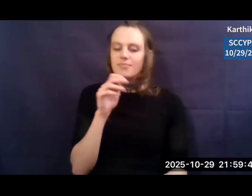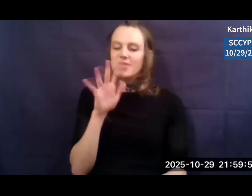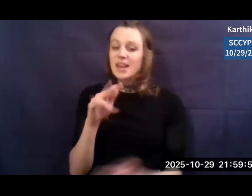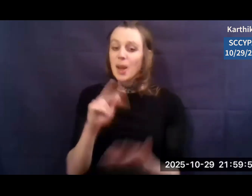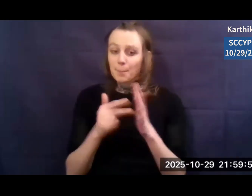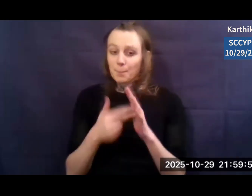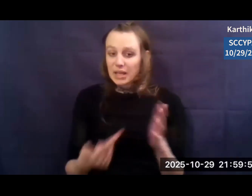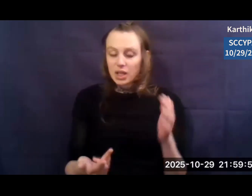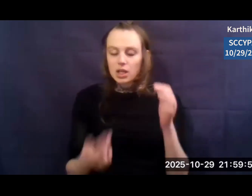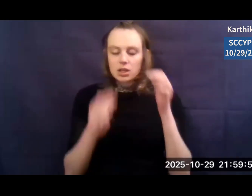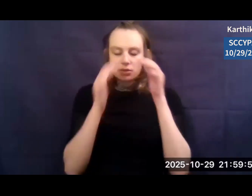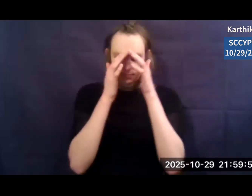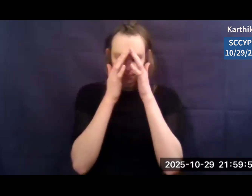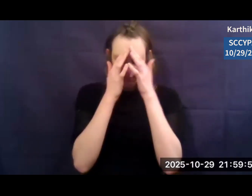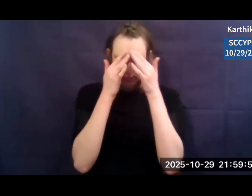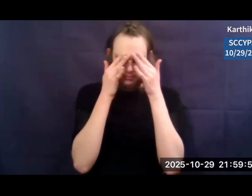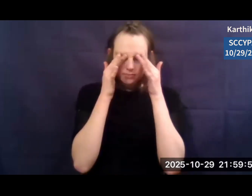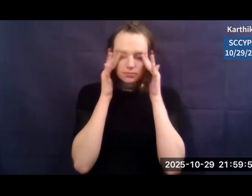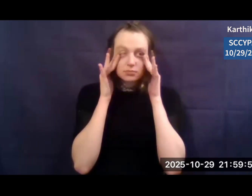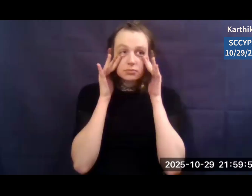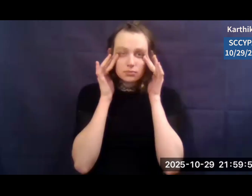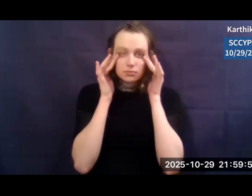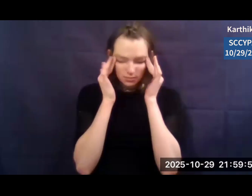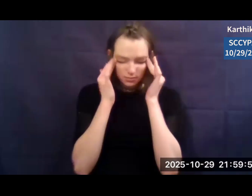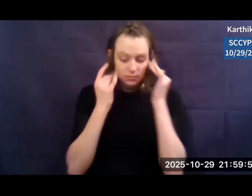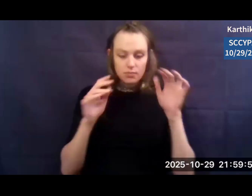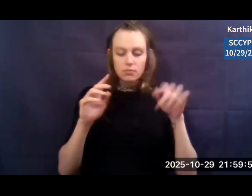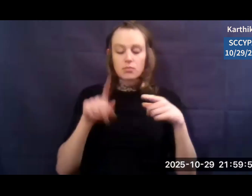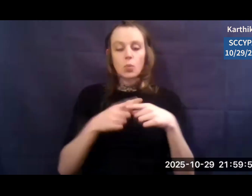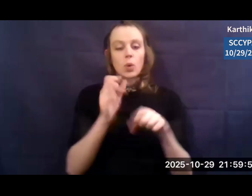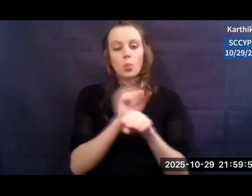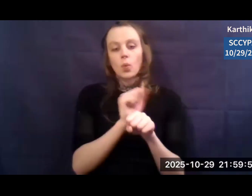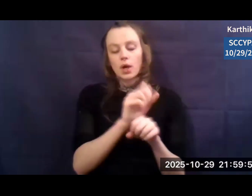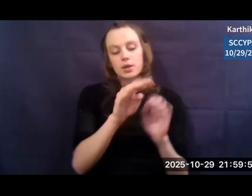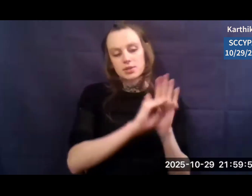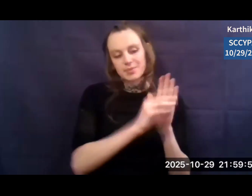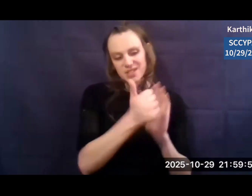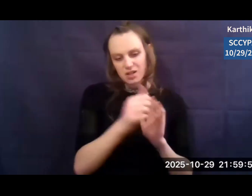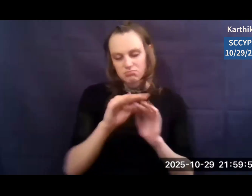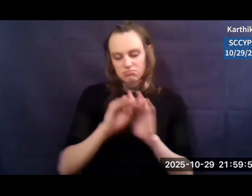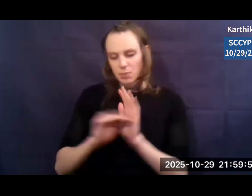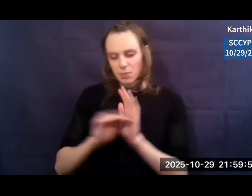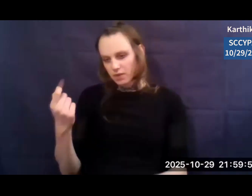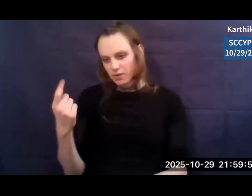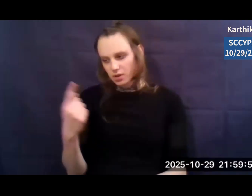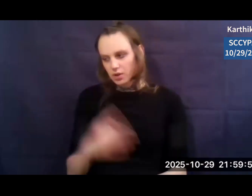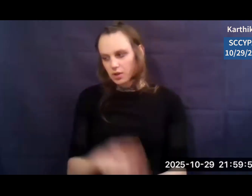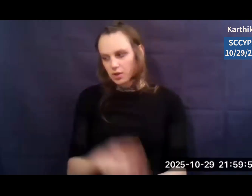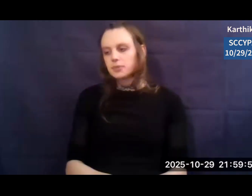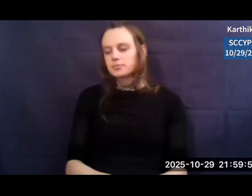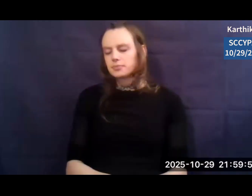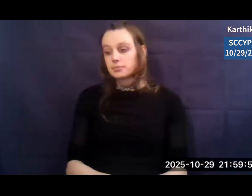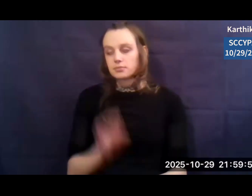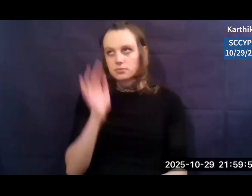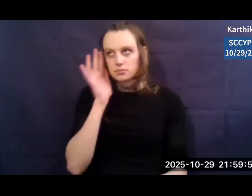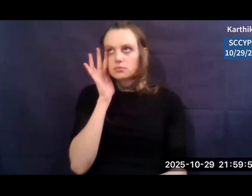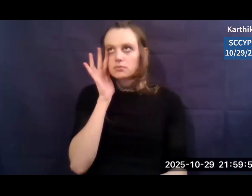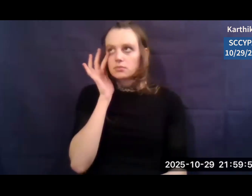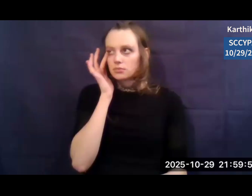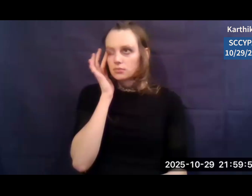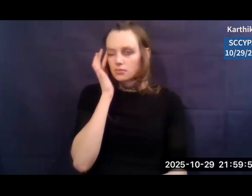like your 10th step, your 11th step, what that's about is kind of like honing your instincts. It's about